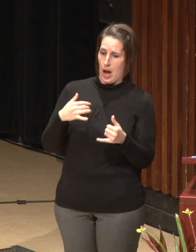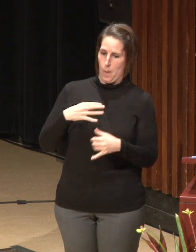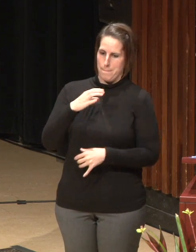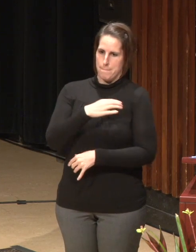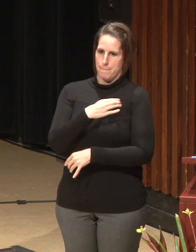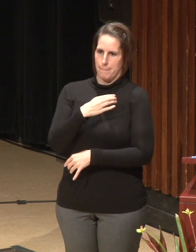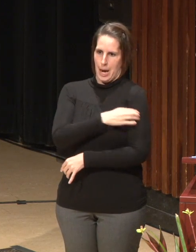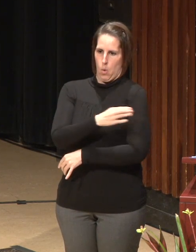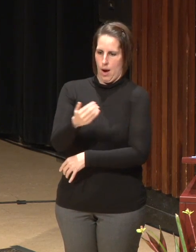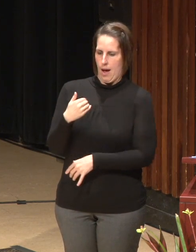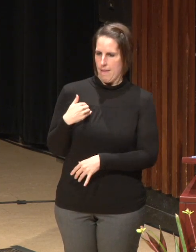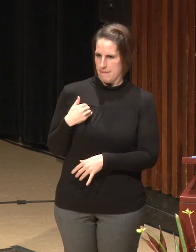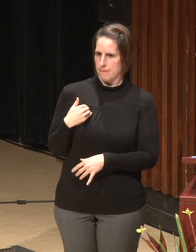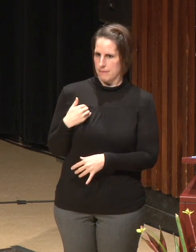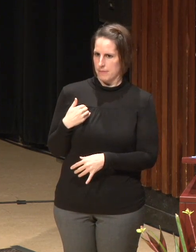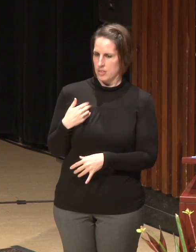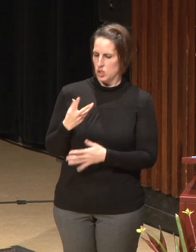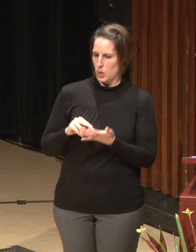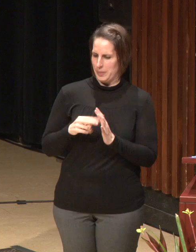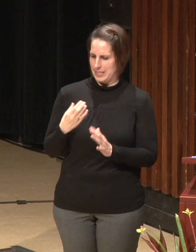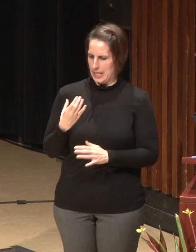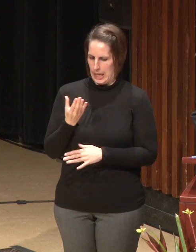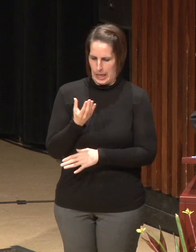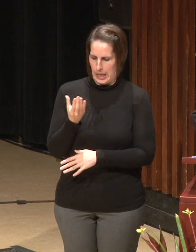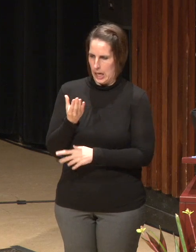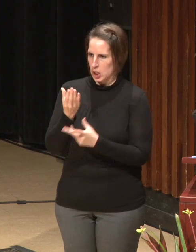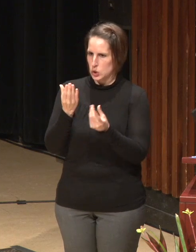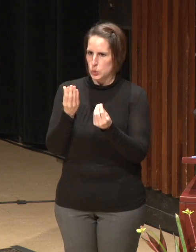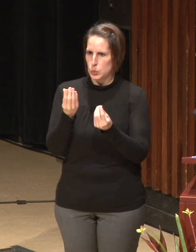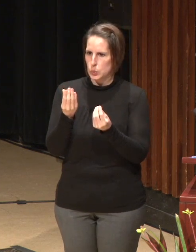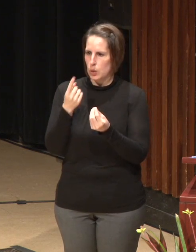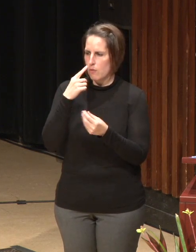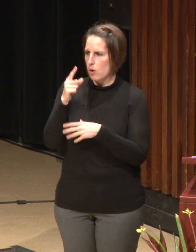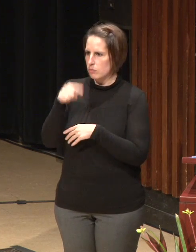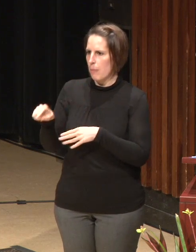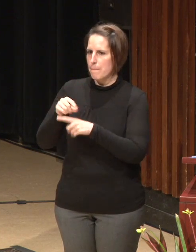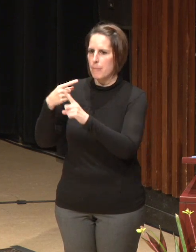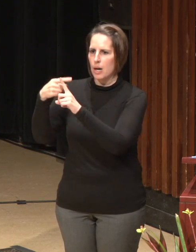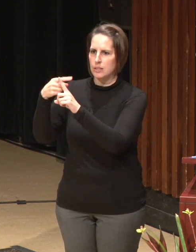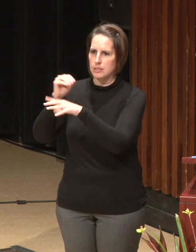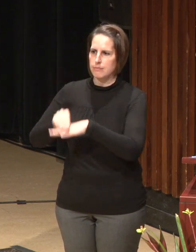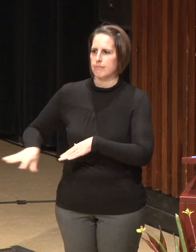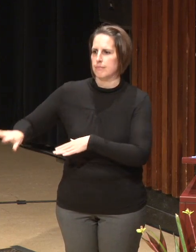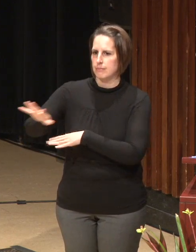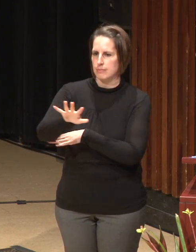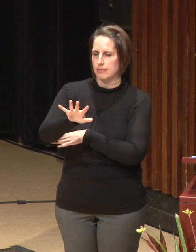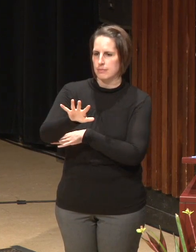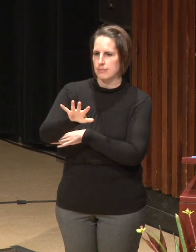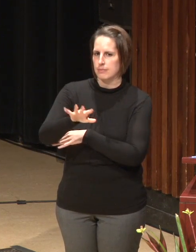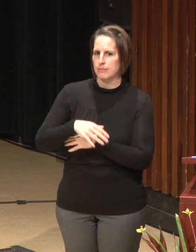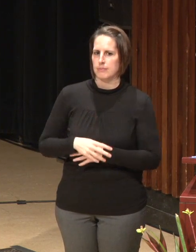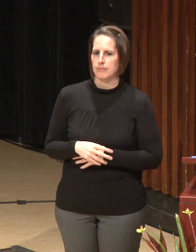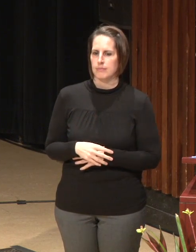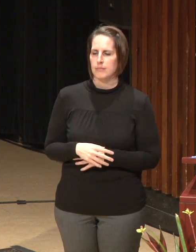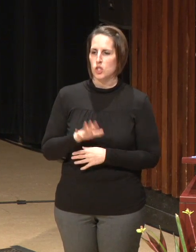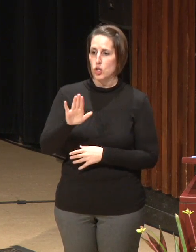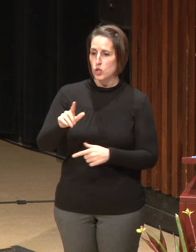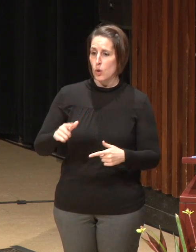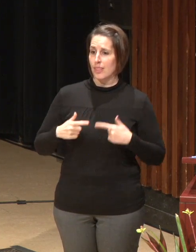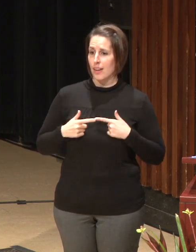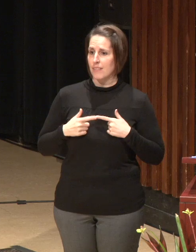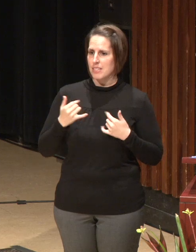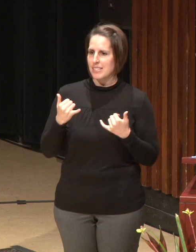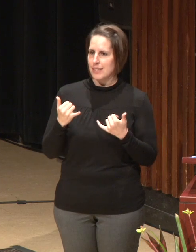world, it is our responsibility to wield it justly and for the public good. Now is the time for you to start building your legacy.